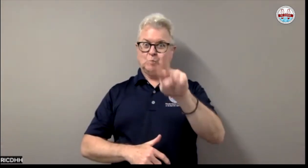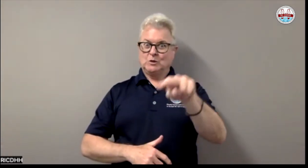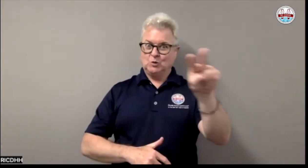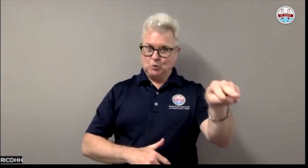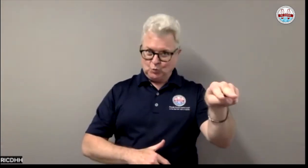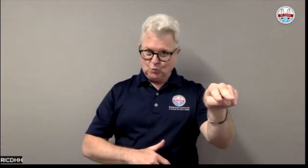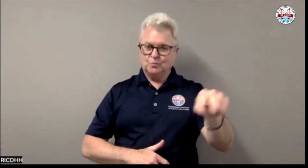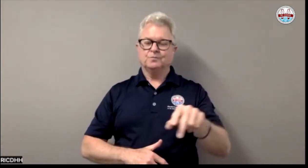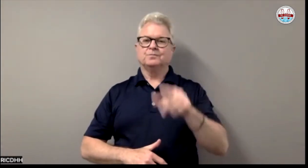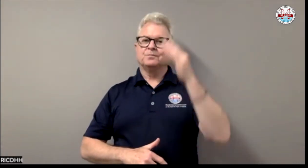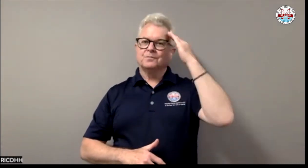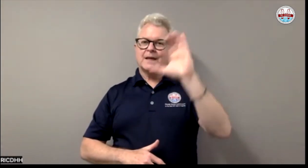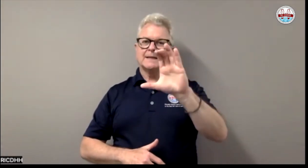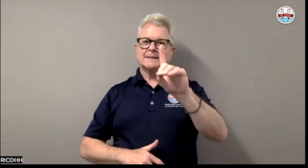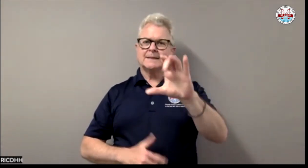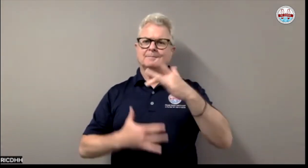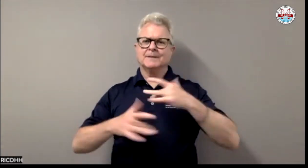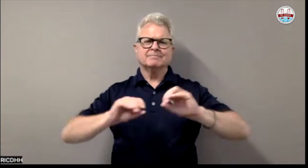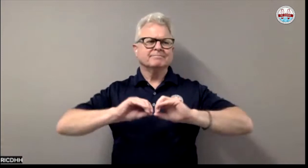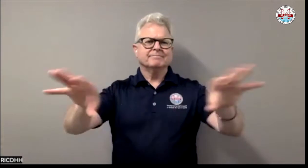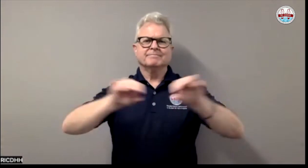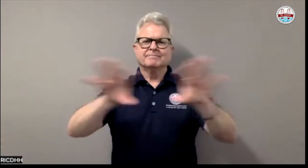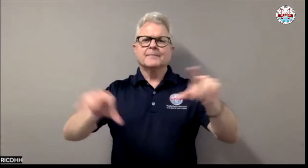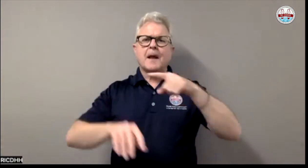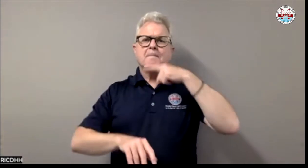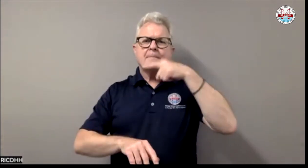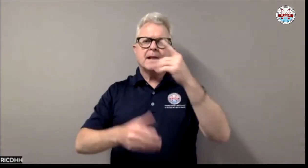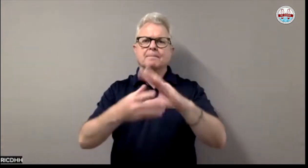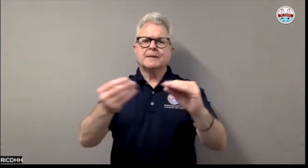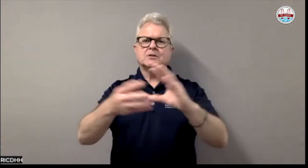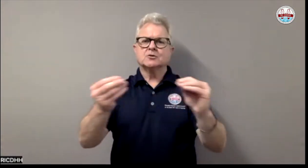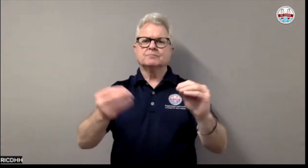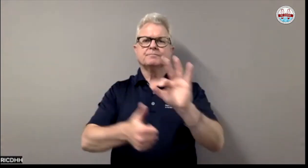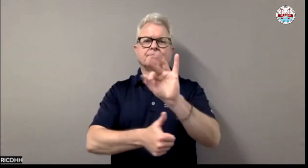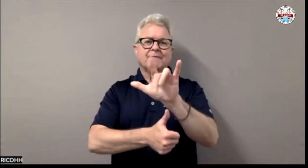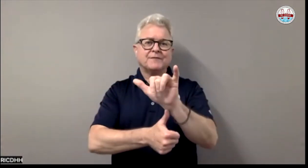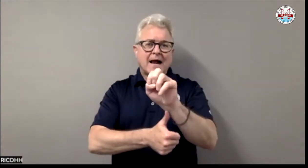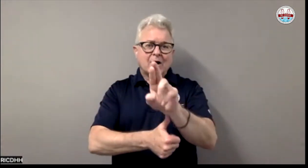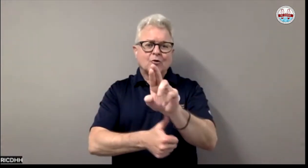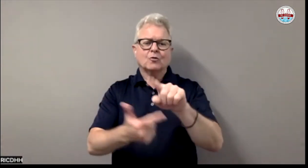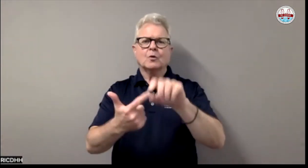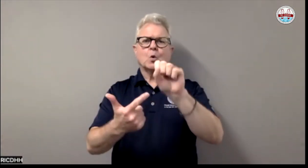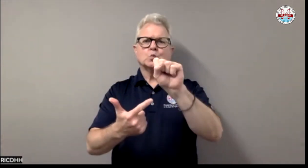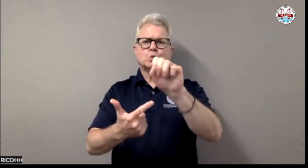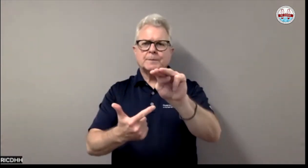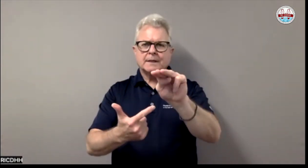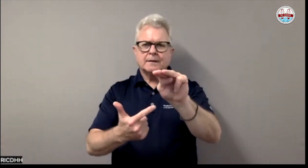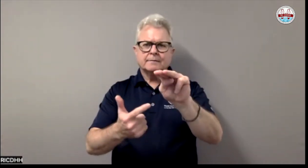It is now May of 2022. And the CDC has been sending out public information in reference